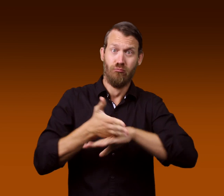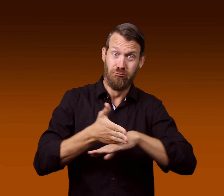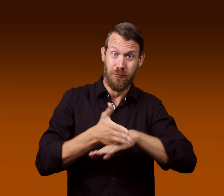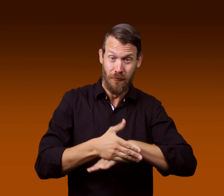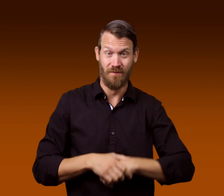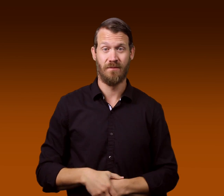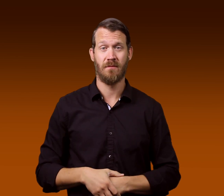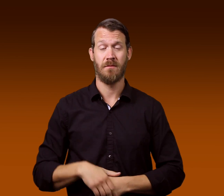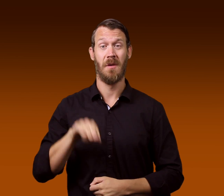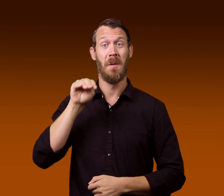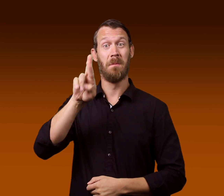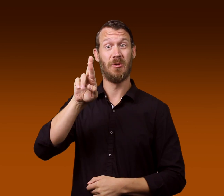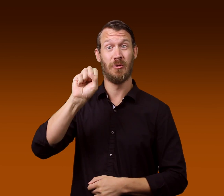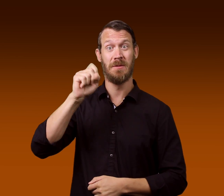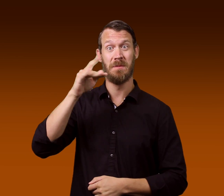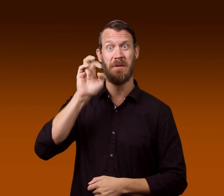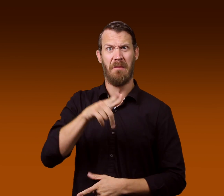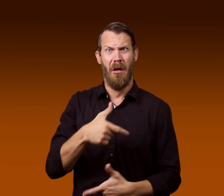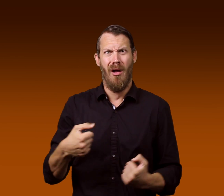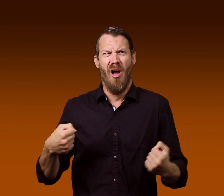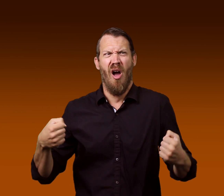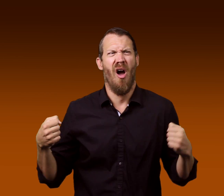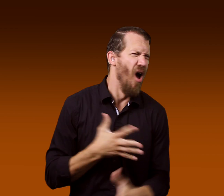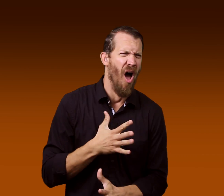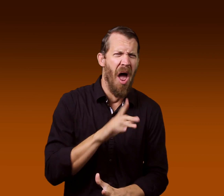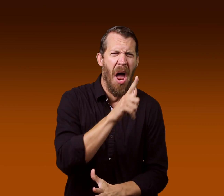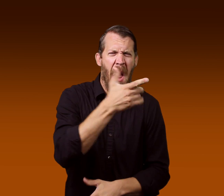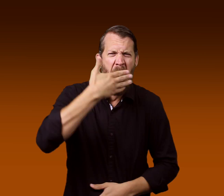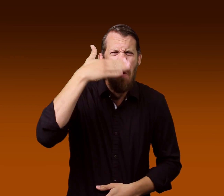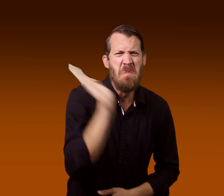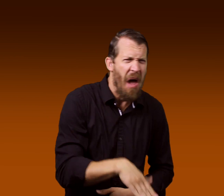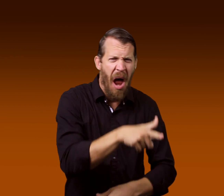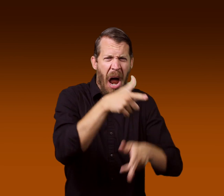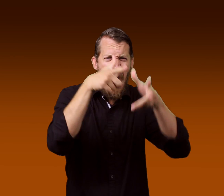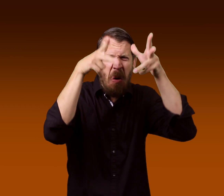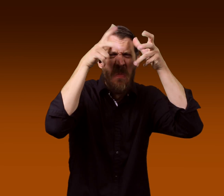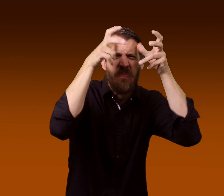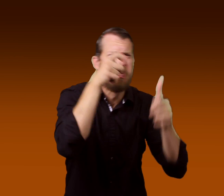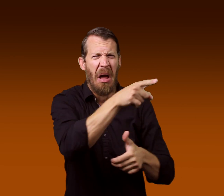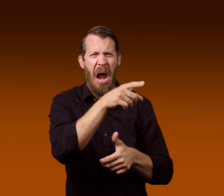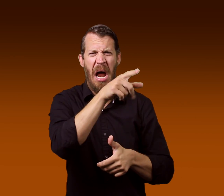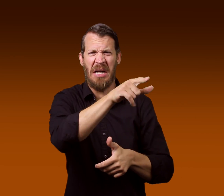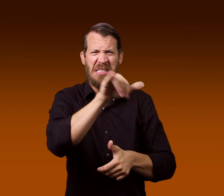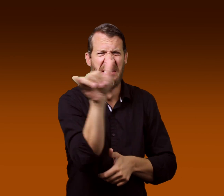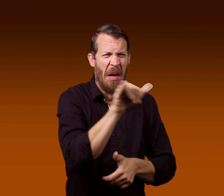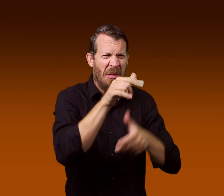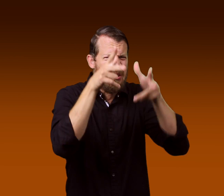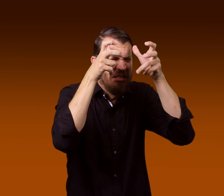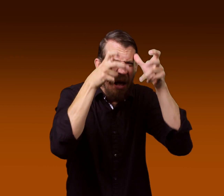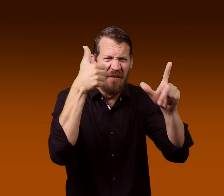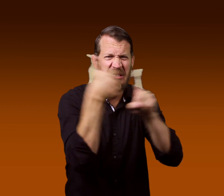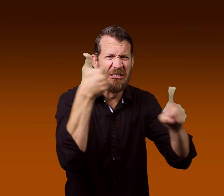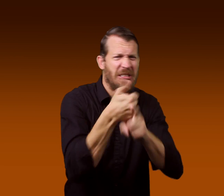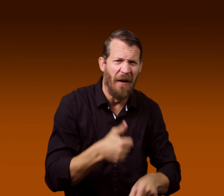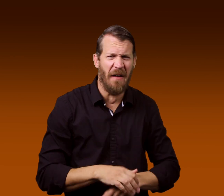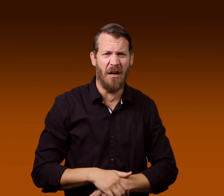him around to the back of the house where the broom was hard working, splitting wood. Mr. Spivey